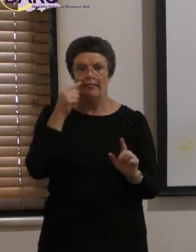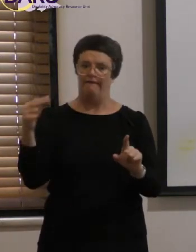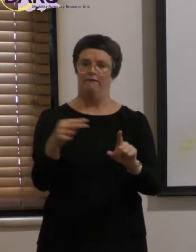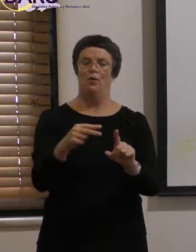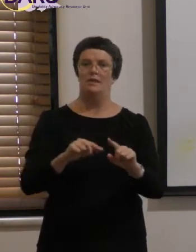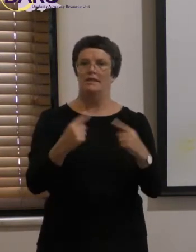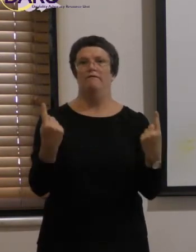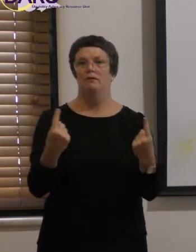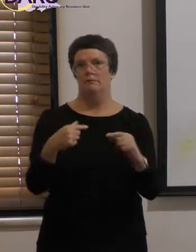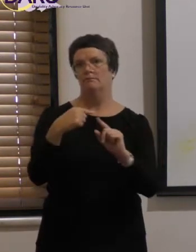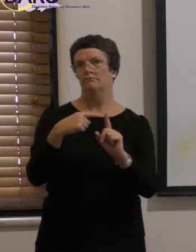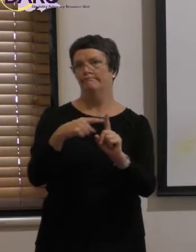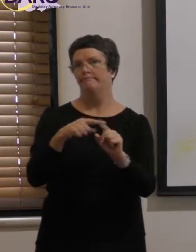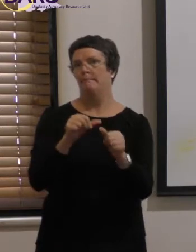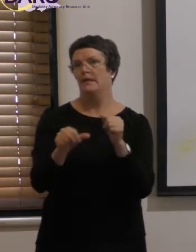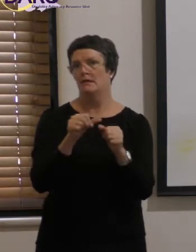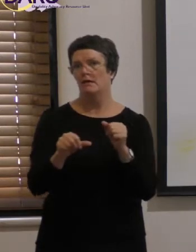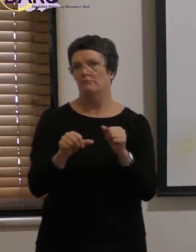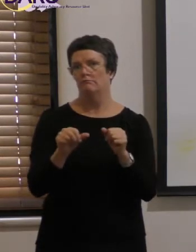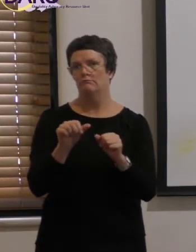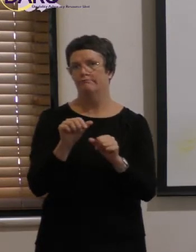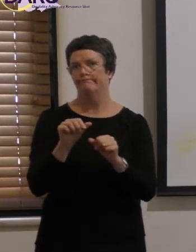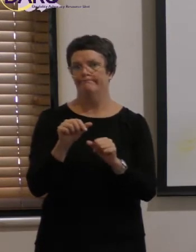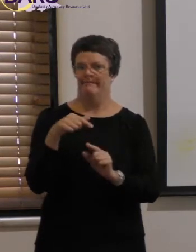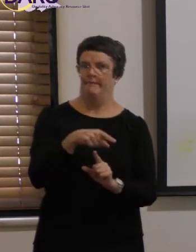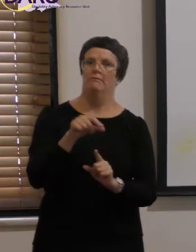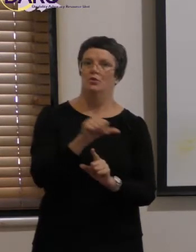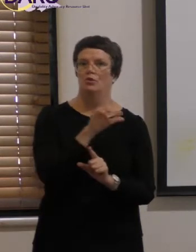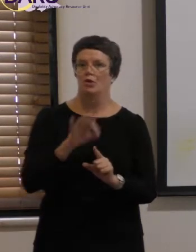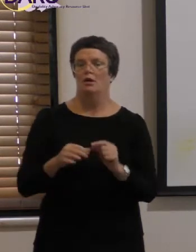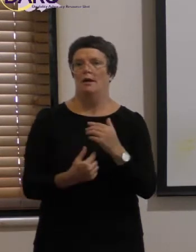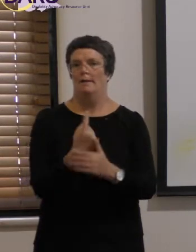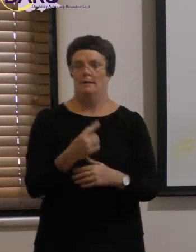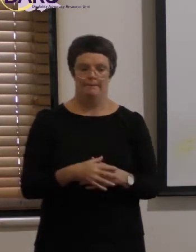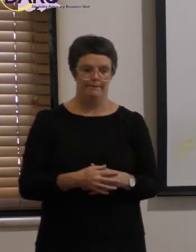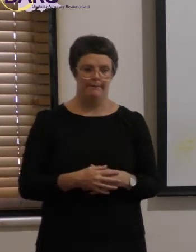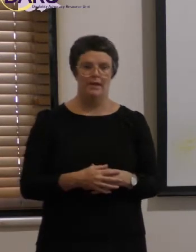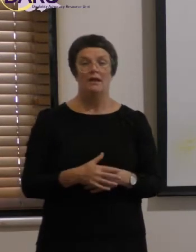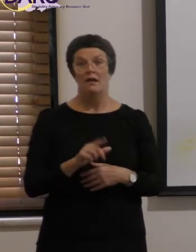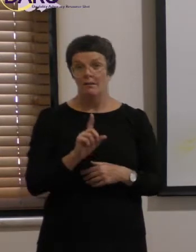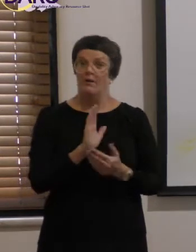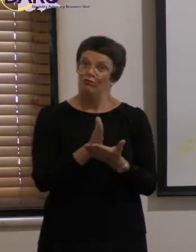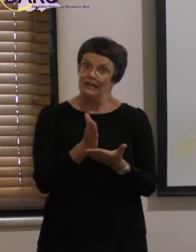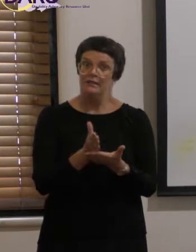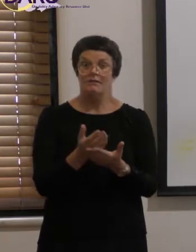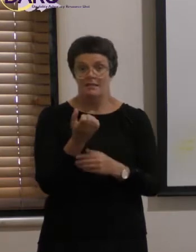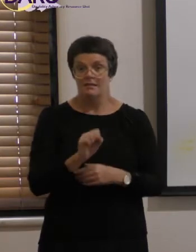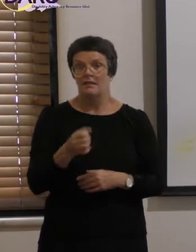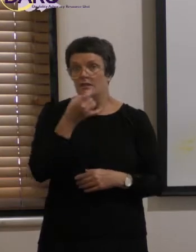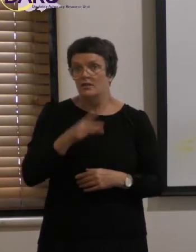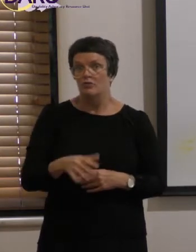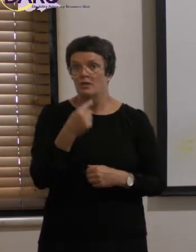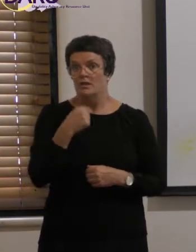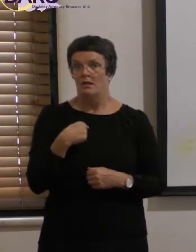So there's been lots of positives, but despite all this, you know, the direct experience is not radically changing. Still,